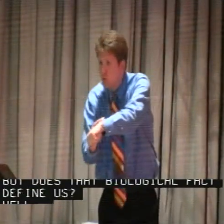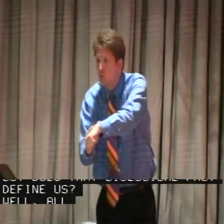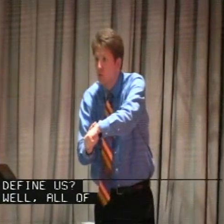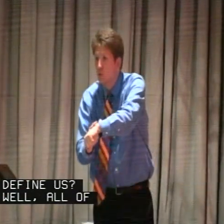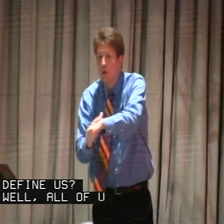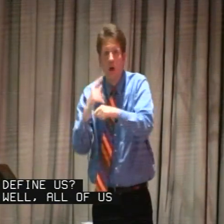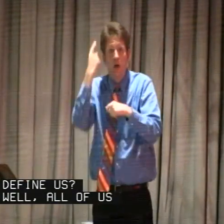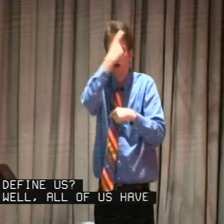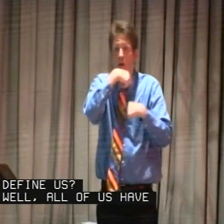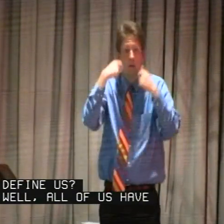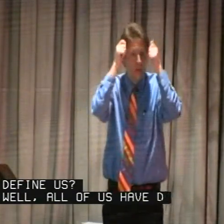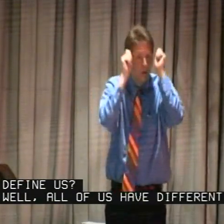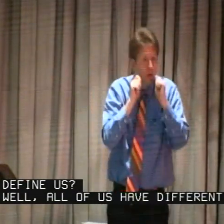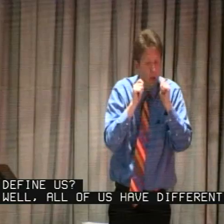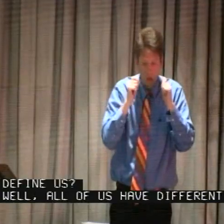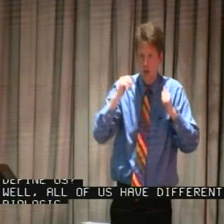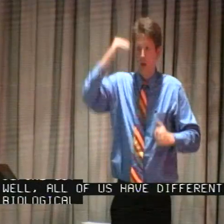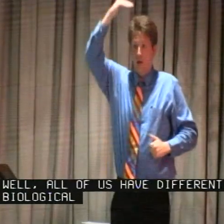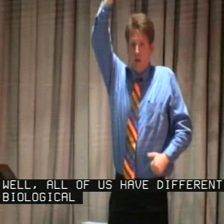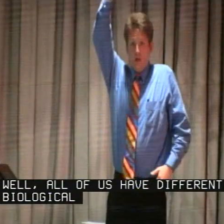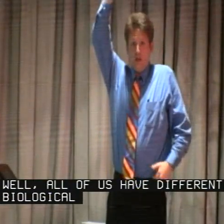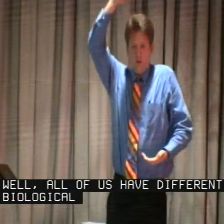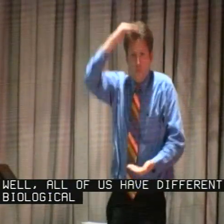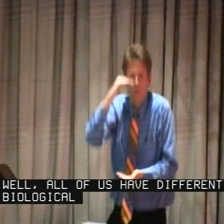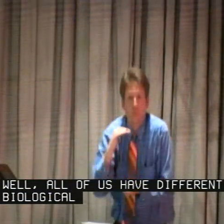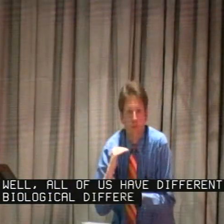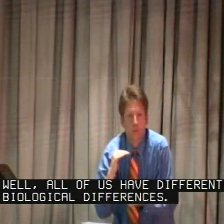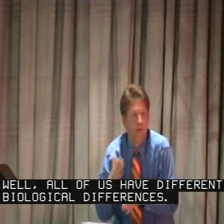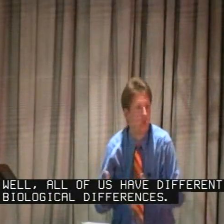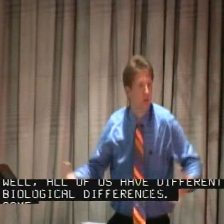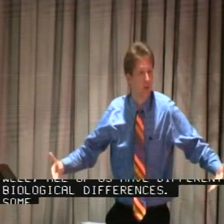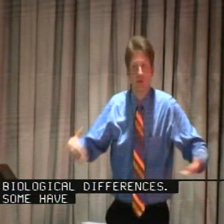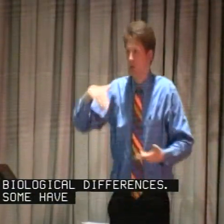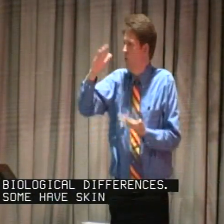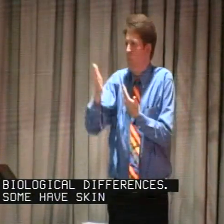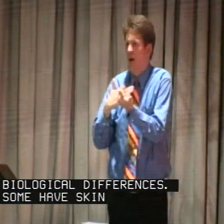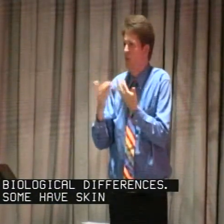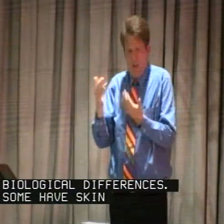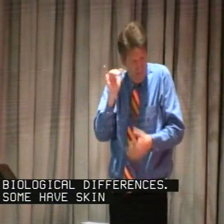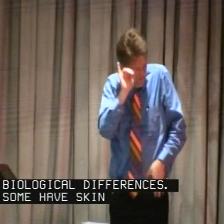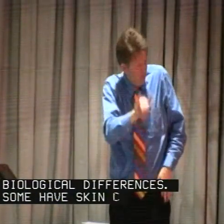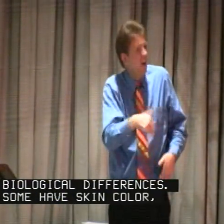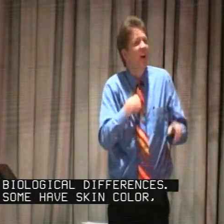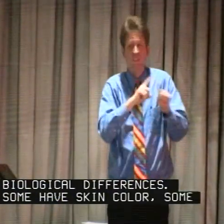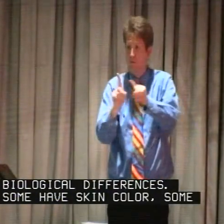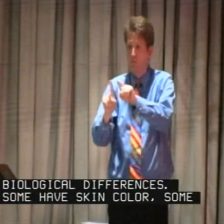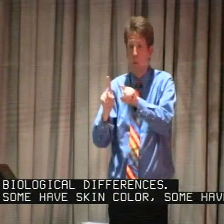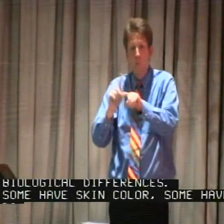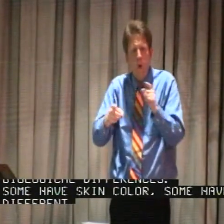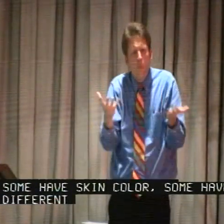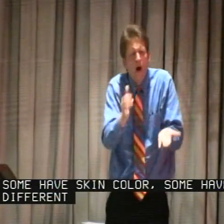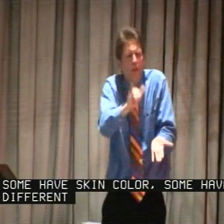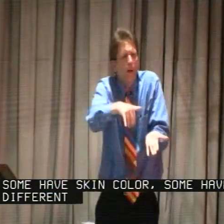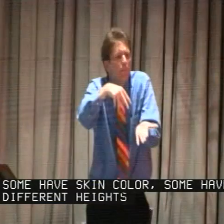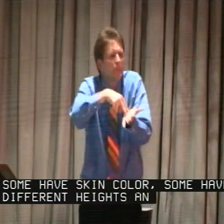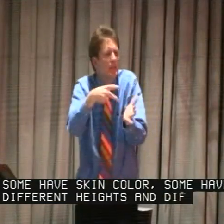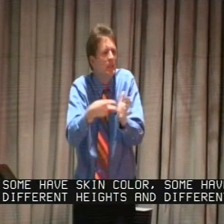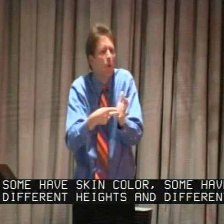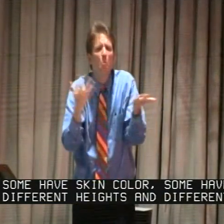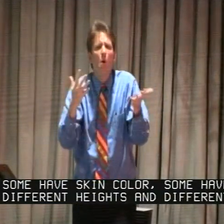biological differences. Some have skin color. Some have different heights and different sizes of body mass. So what